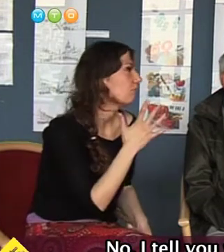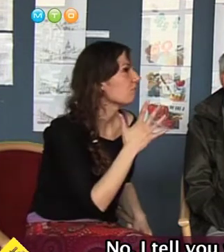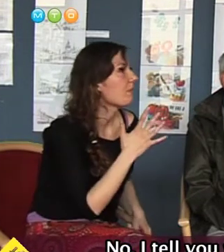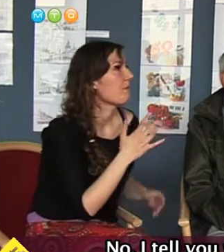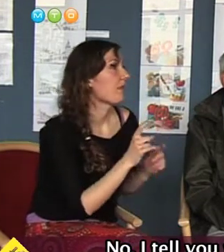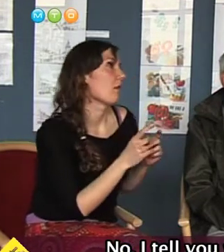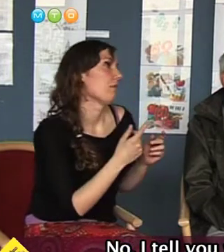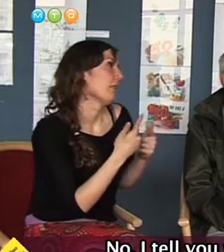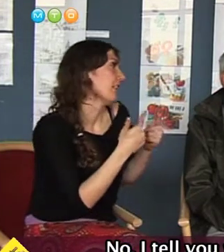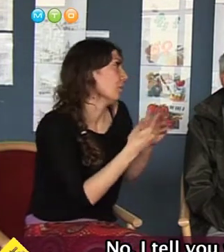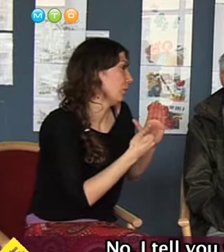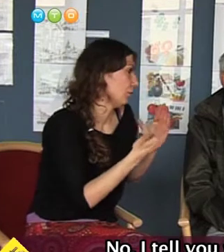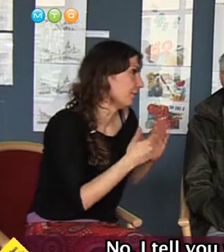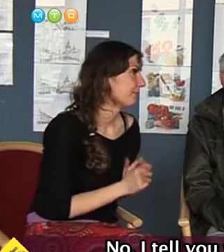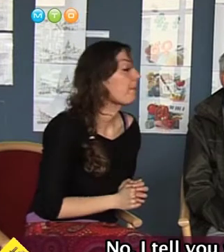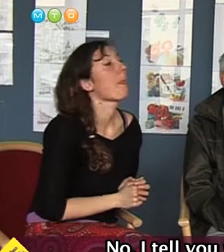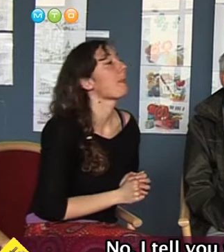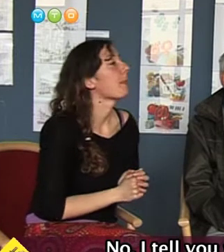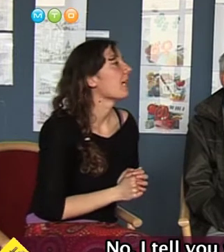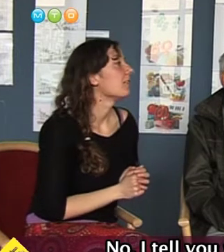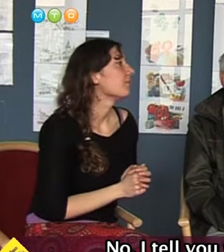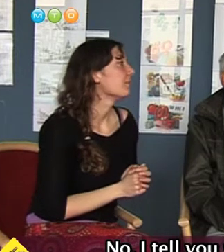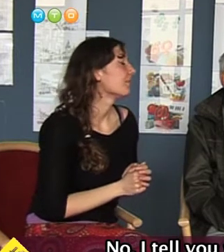I tell you why. Because